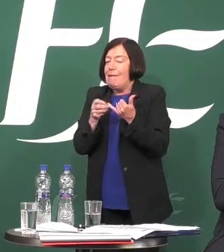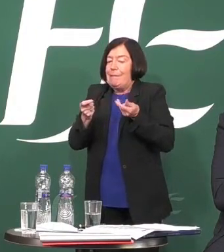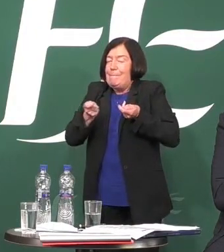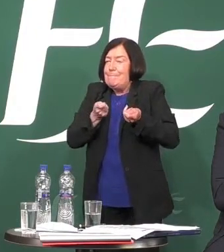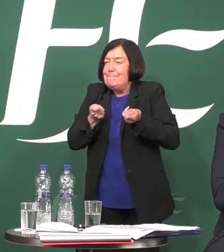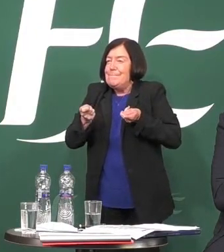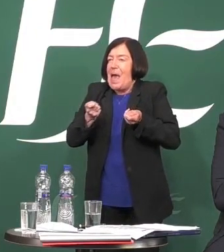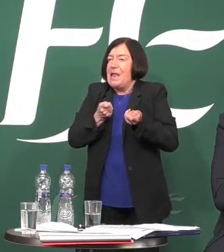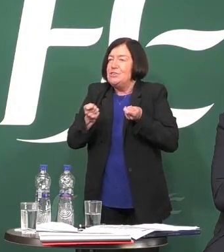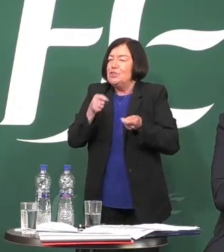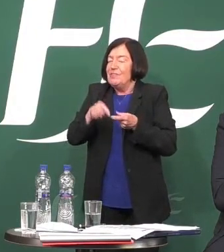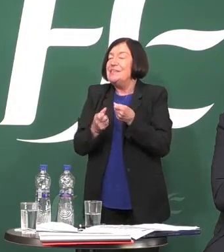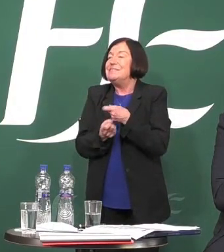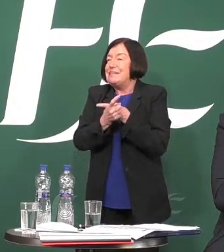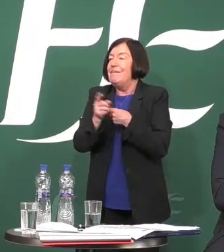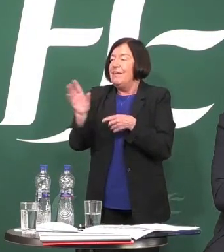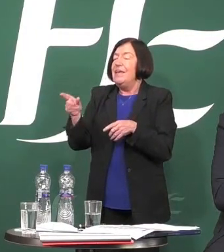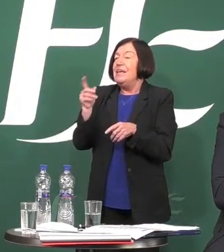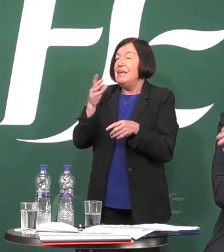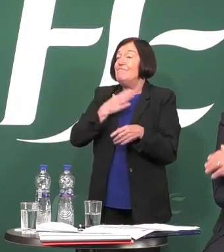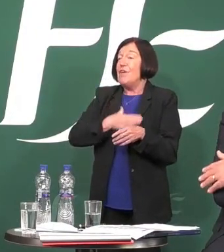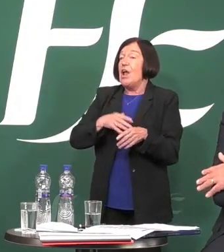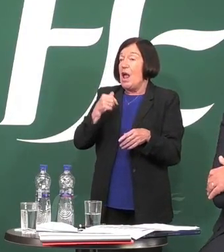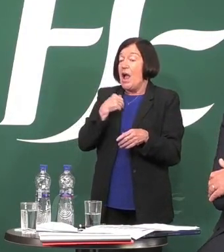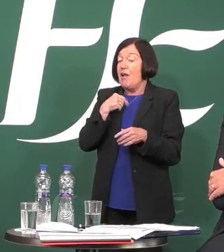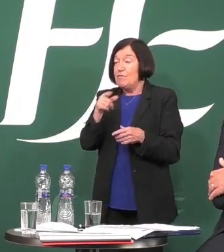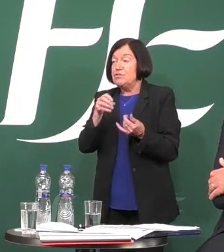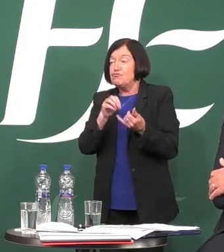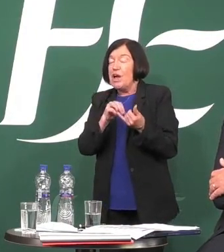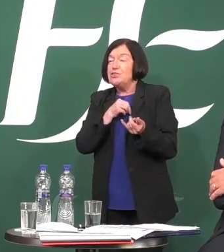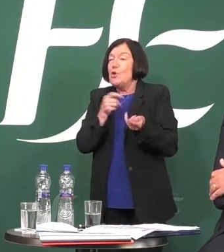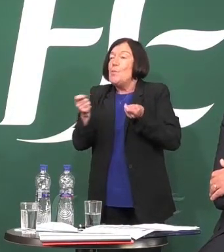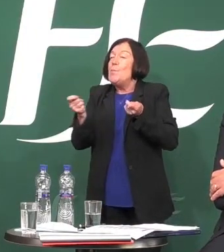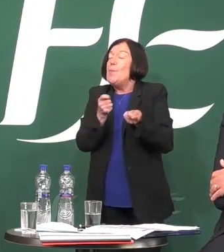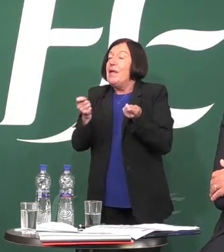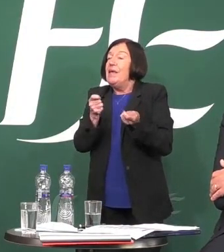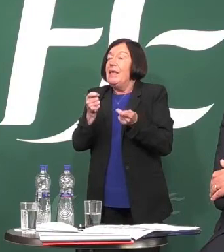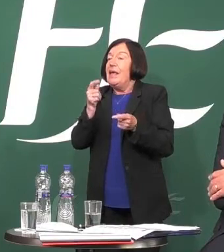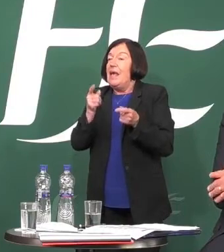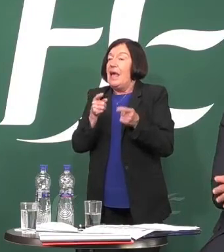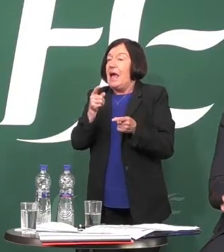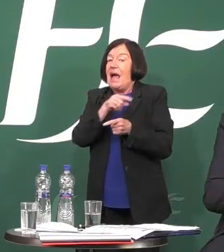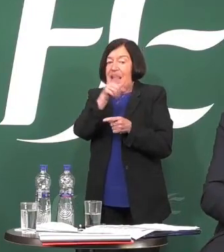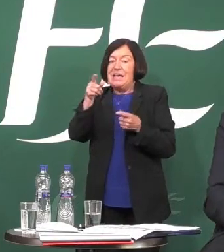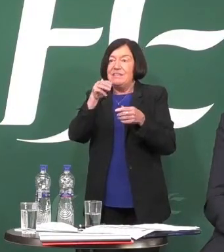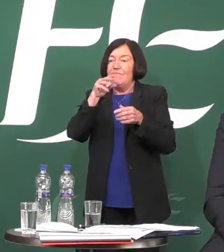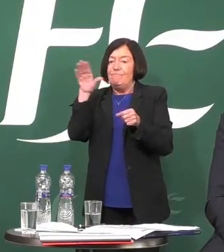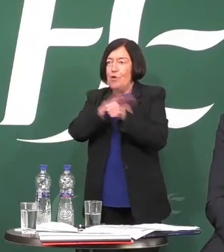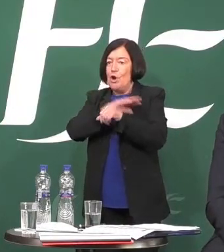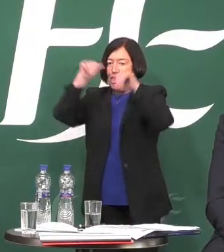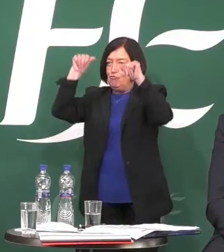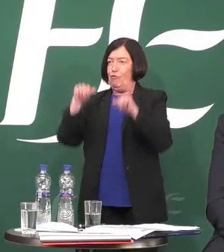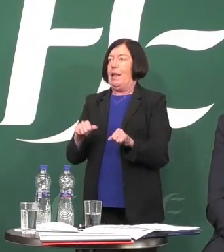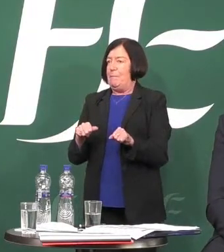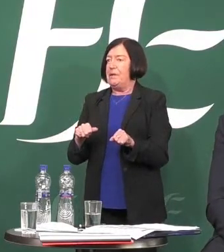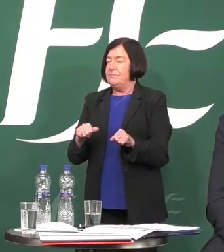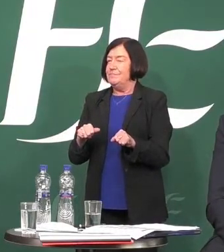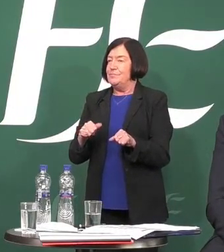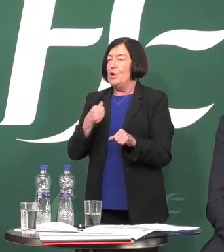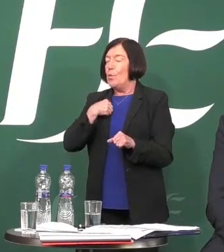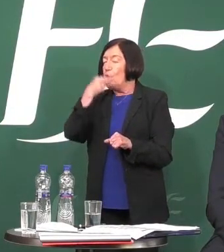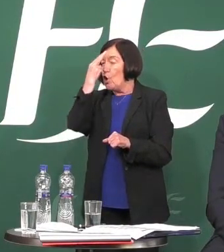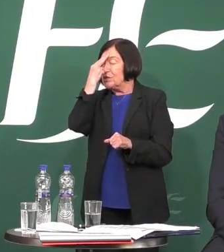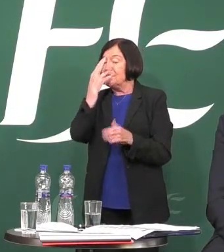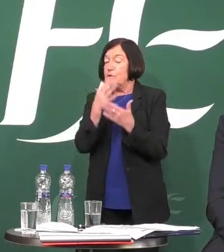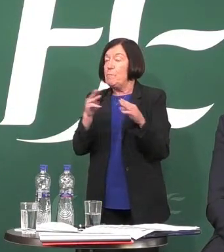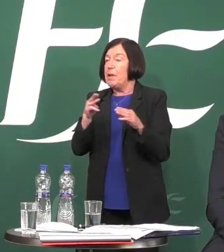manage this issue. I think it's fair to say our approach has been to try to manage this in as consensual a way as possible. We